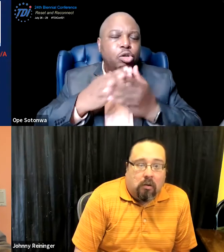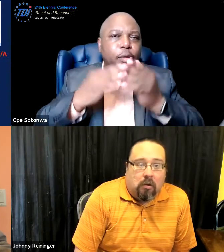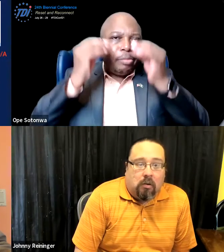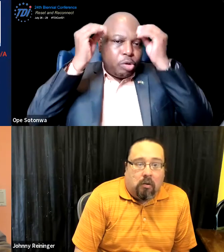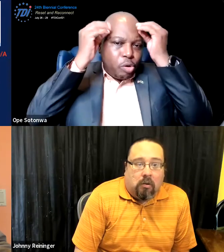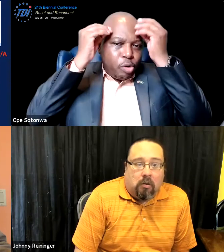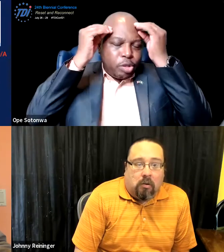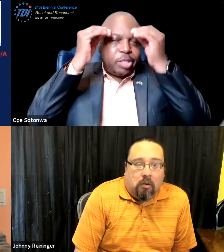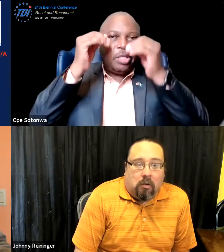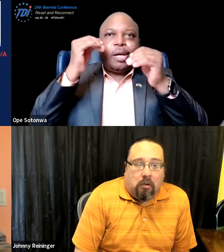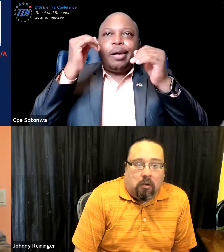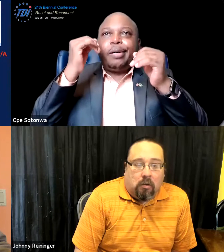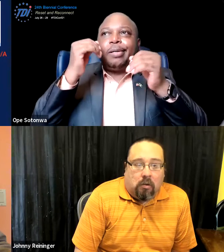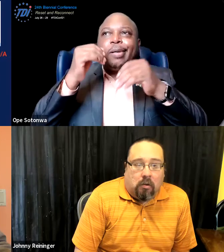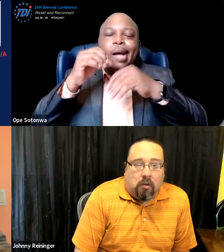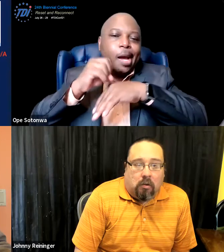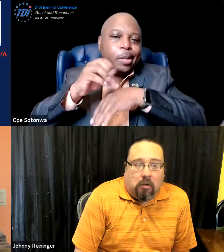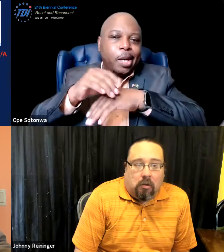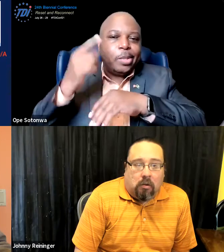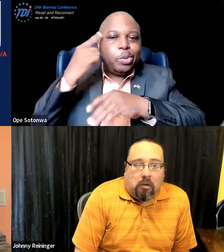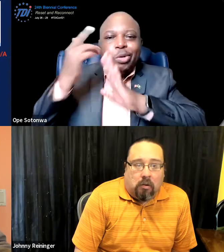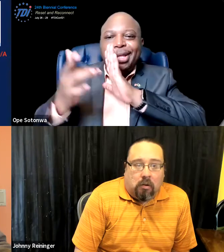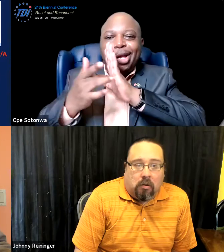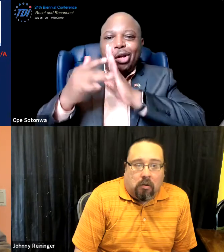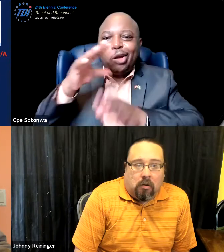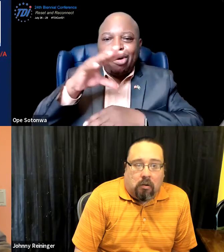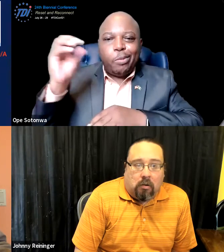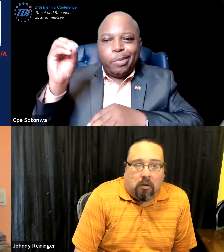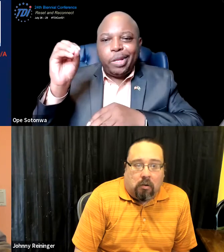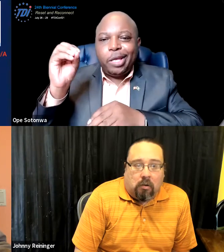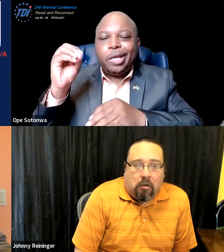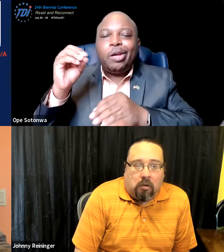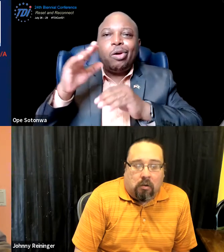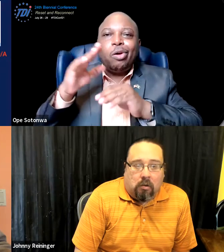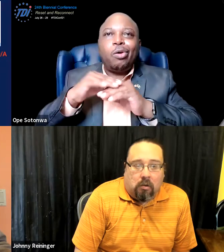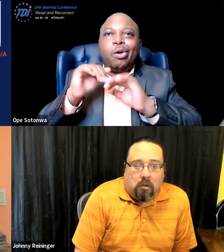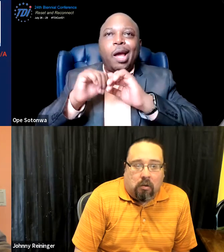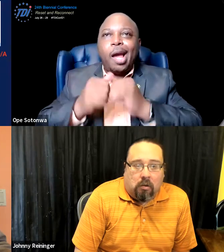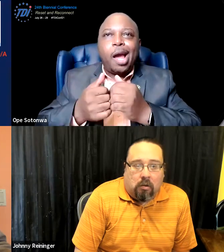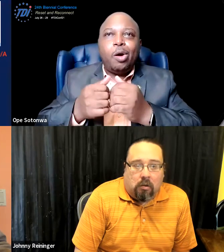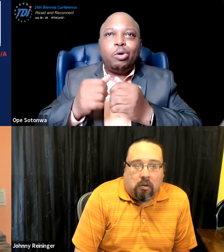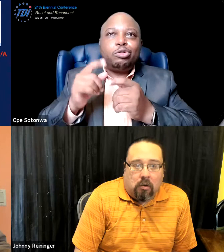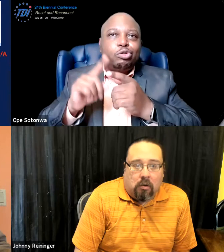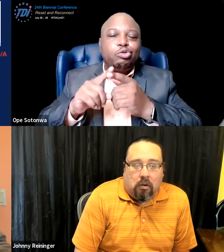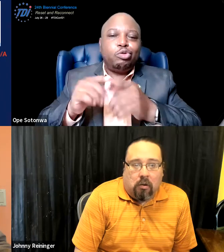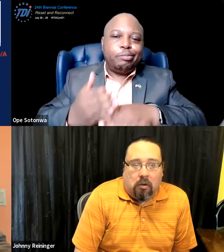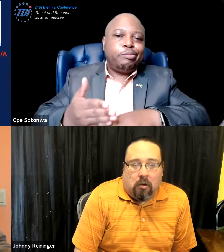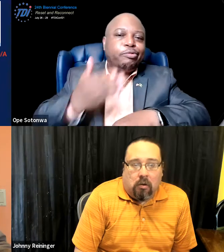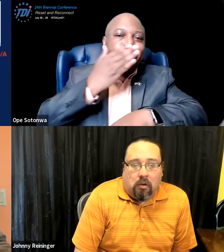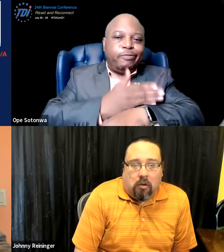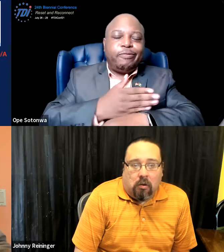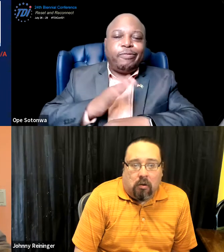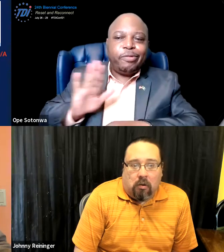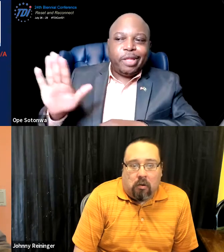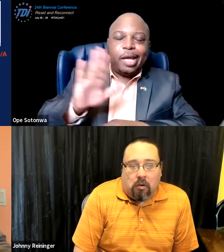So right now I'm curious if you guys have some thoughts or advice for tech companies on how